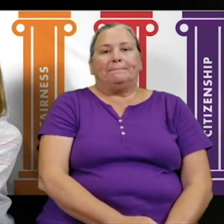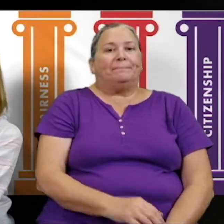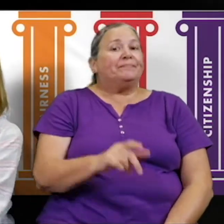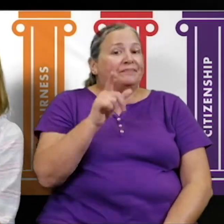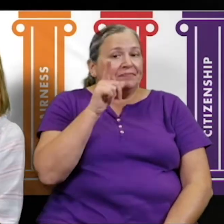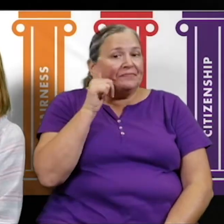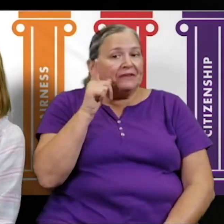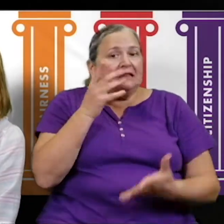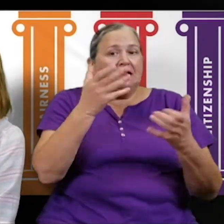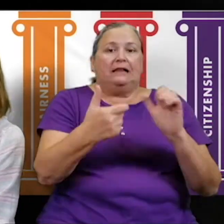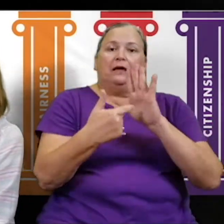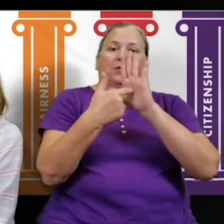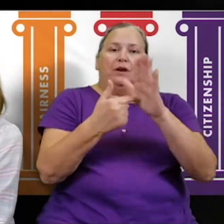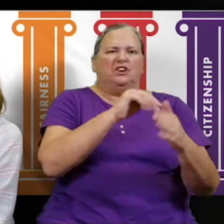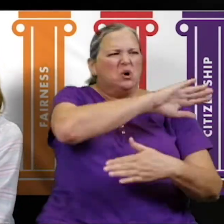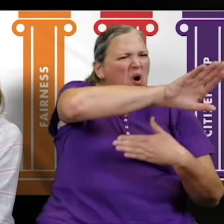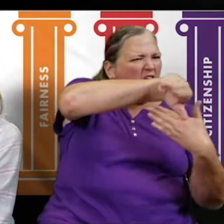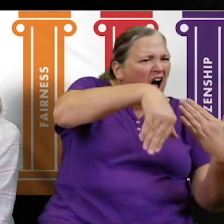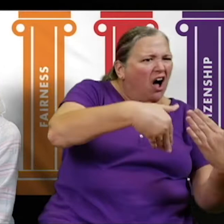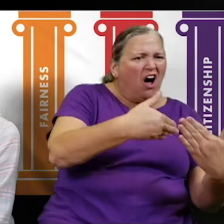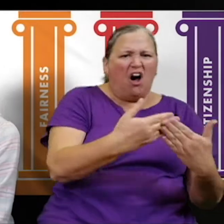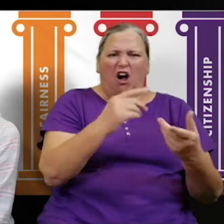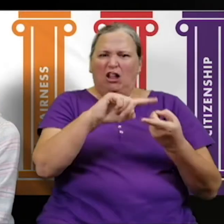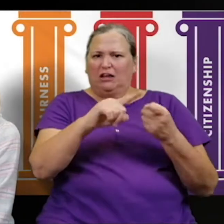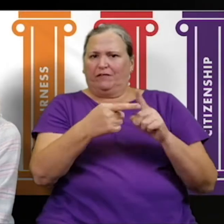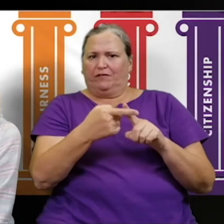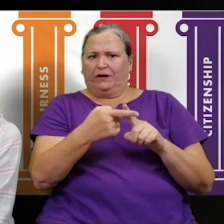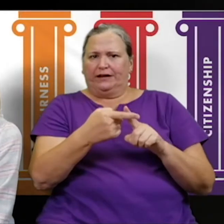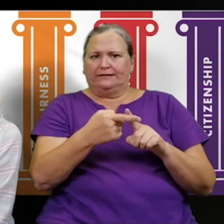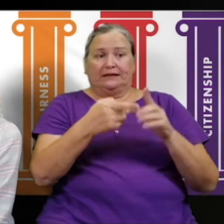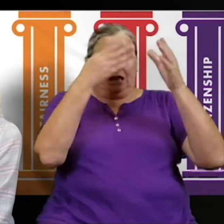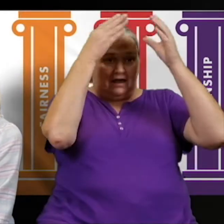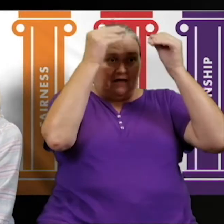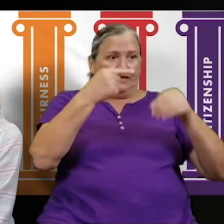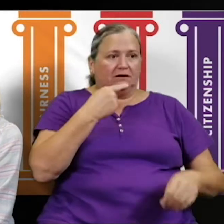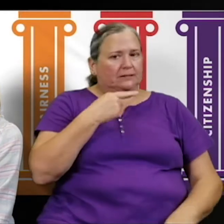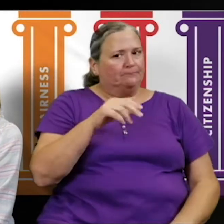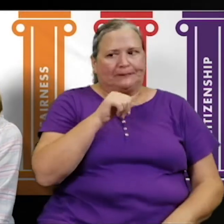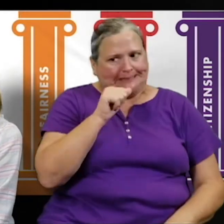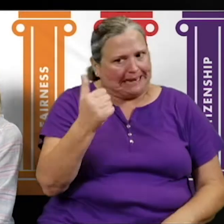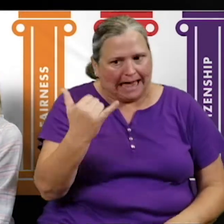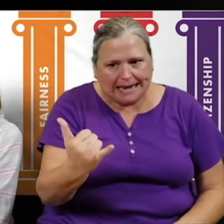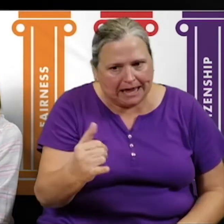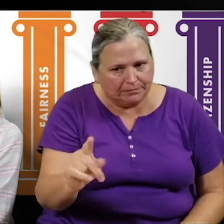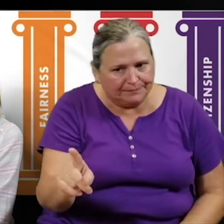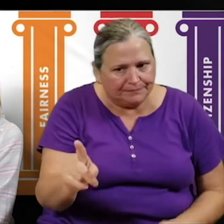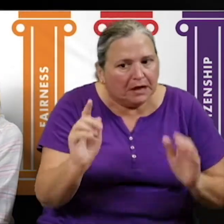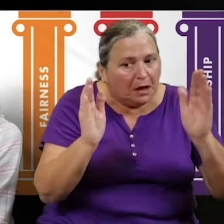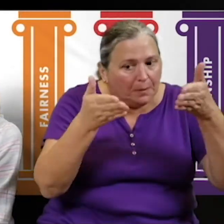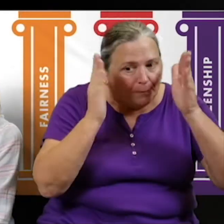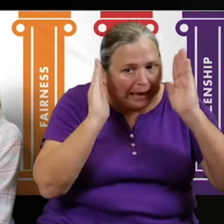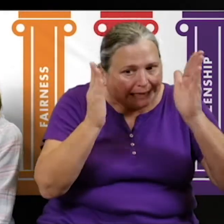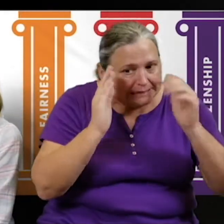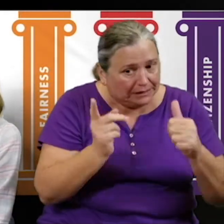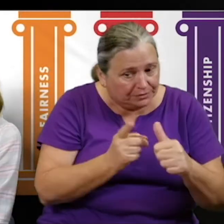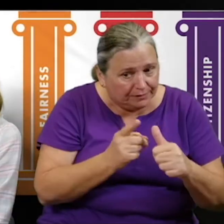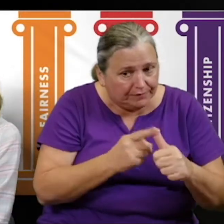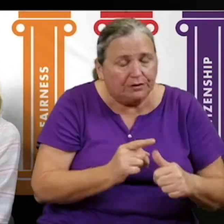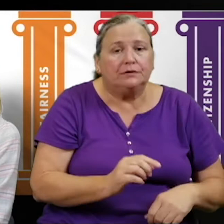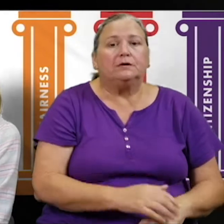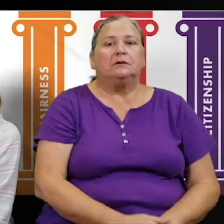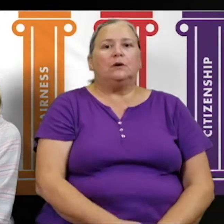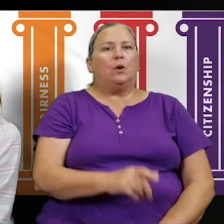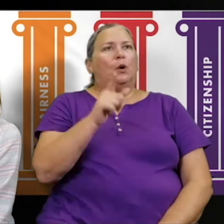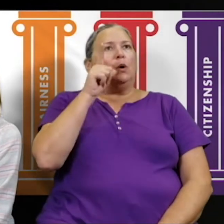Lily wanted to show everyone. "Not now," said Mr. Slinger. "Listen to our story." Lily